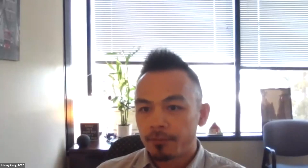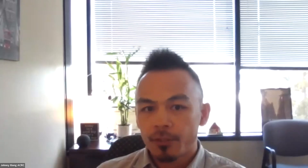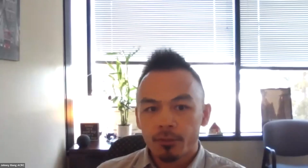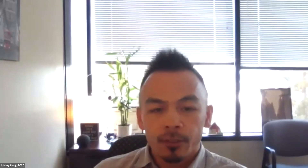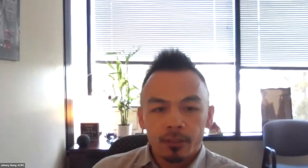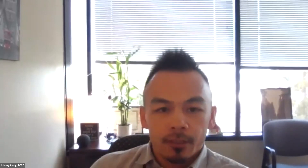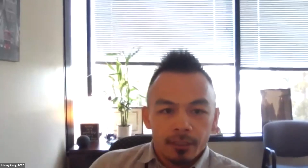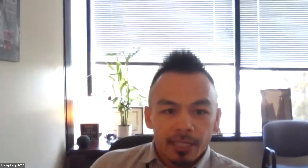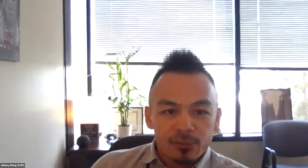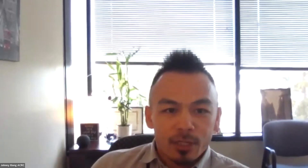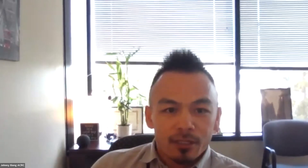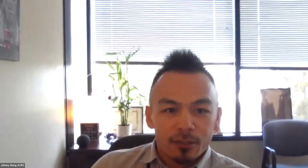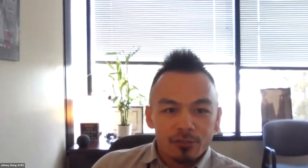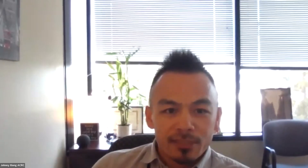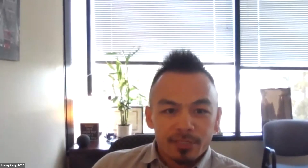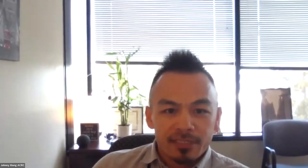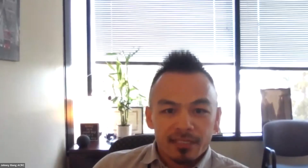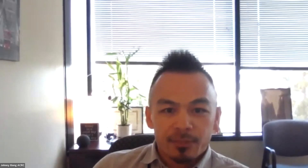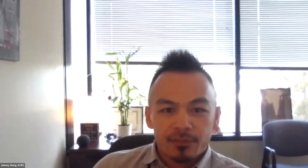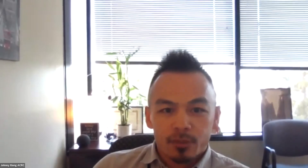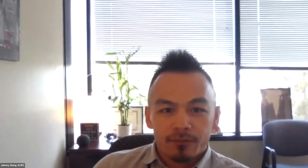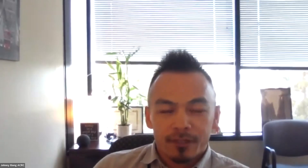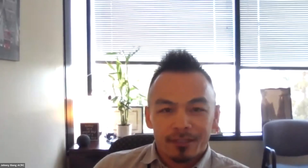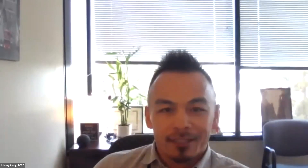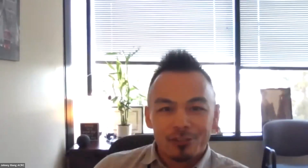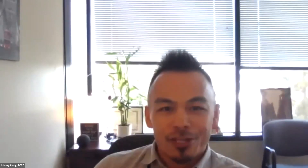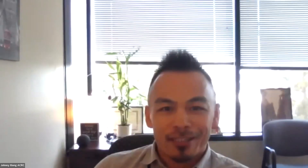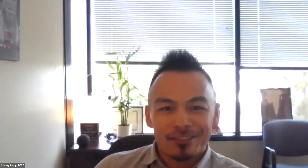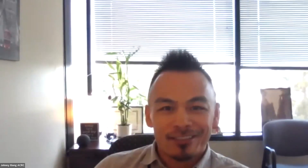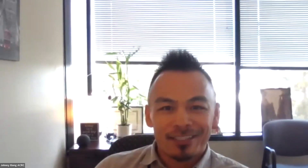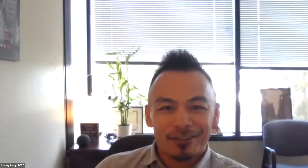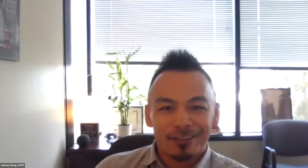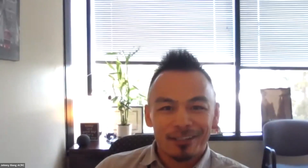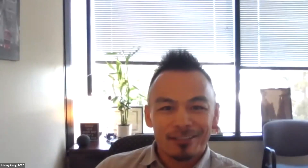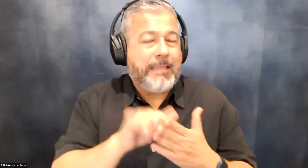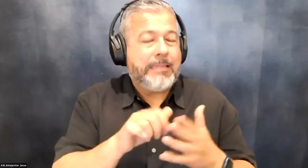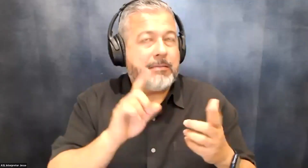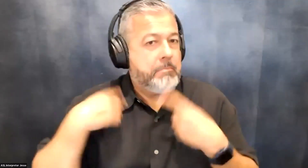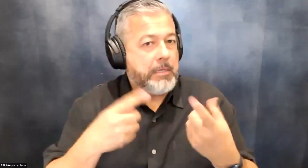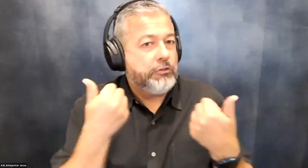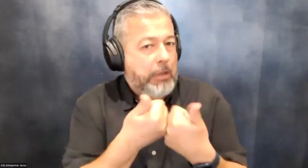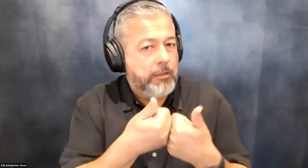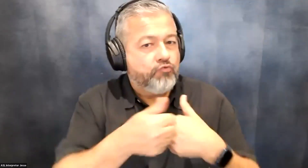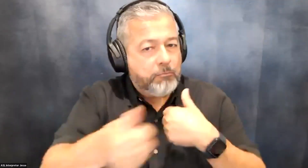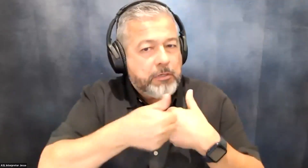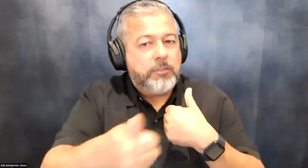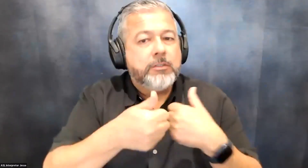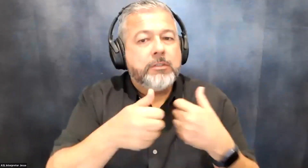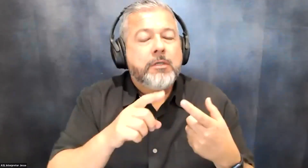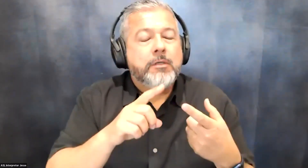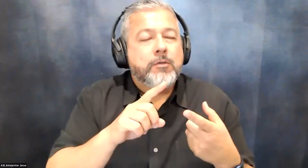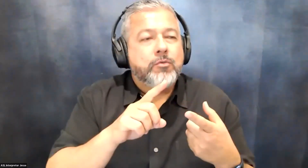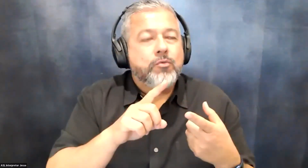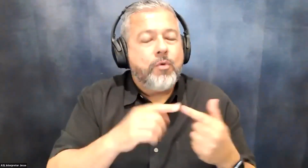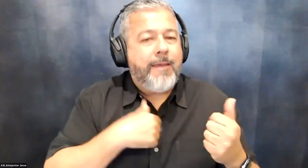morning. So as we all know, transportation has been sort of a challenge in getting our clients to and from day programs, to